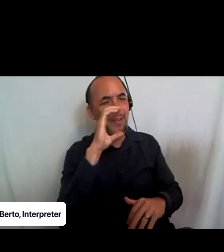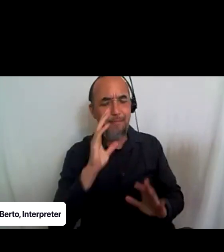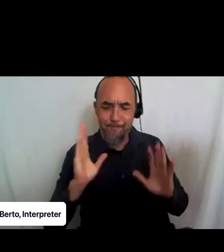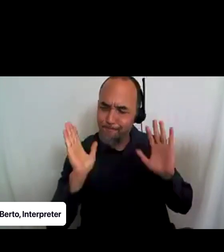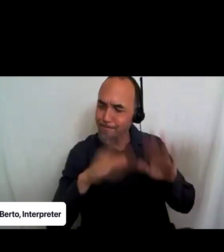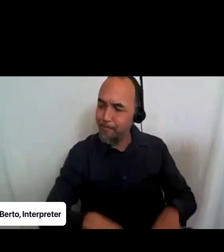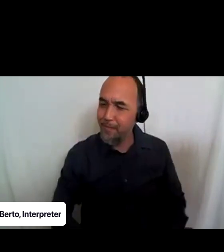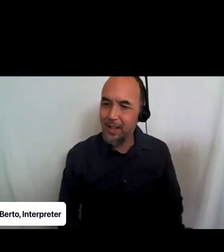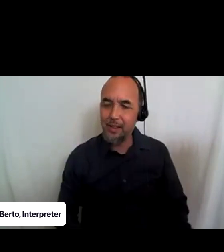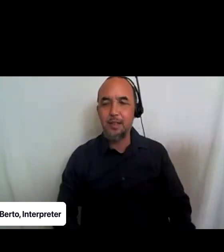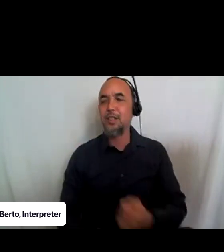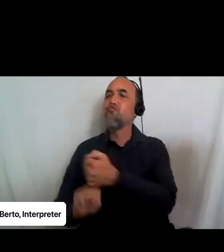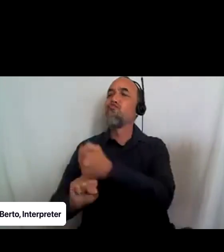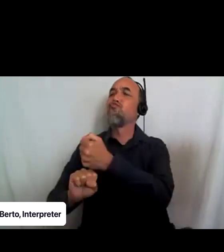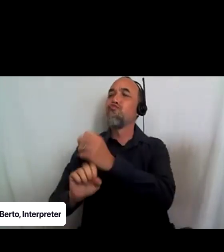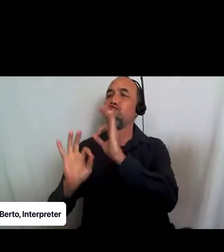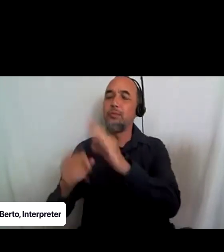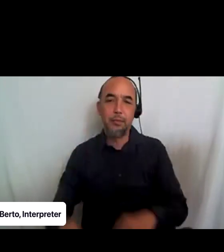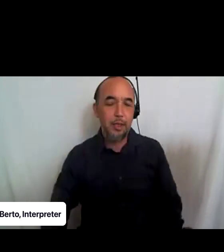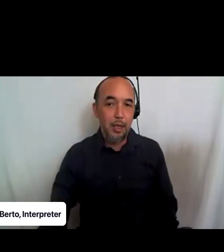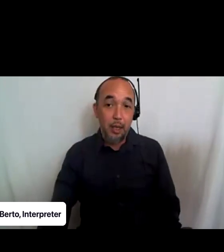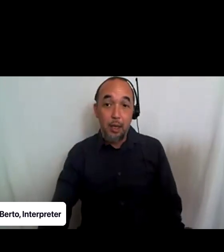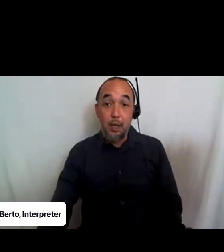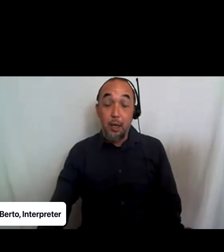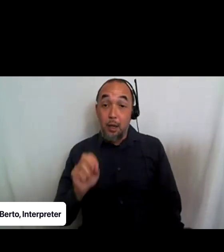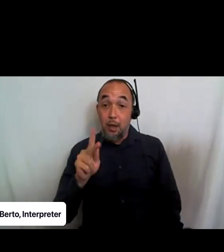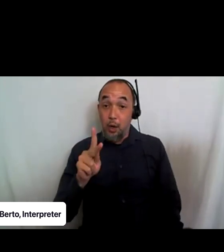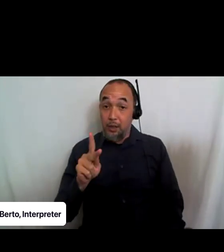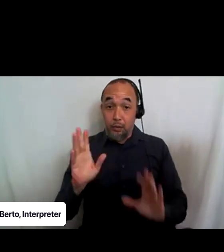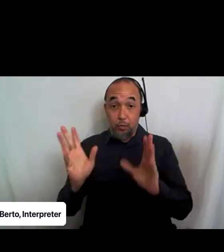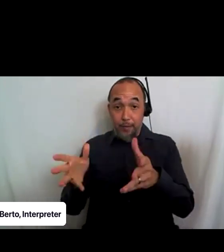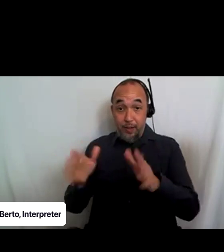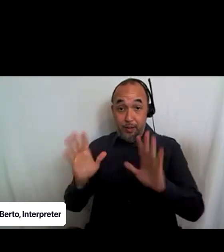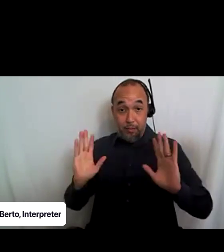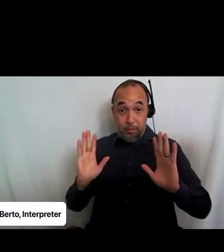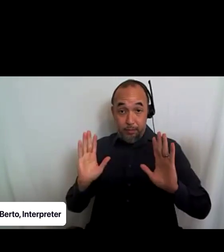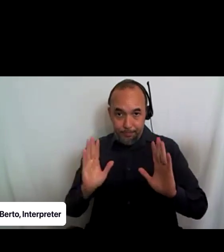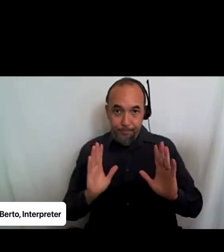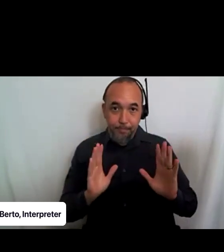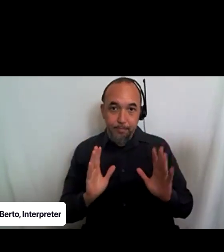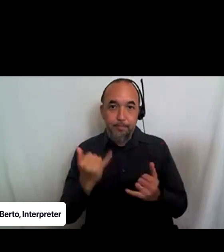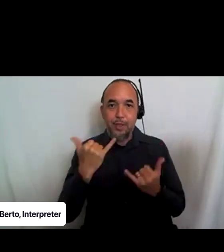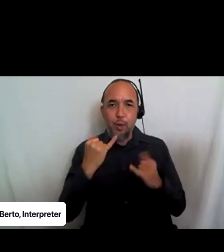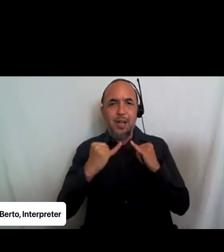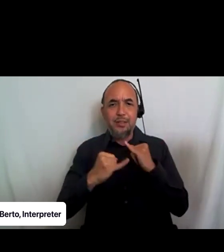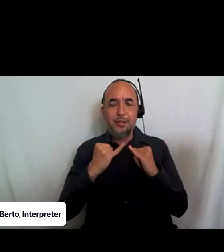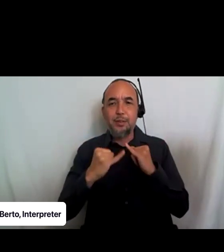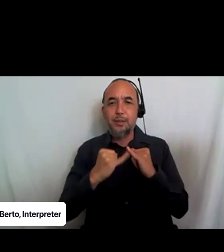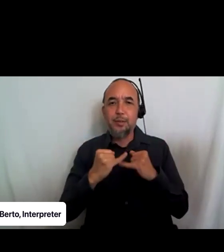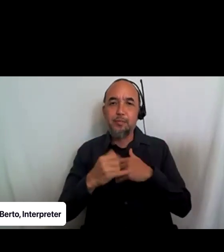yeah, yeah. All right. So let that sit tight as we finish with the last step, the breadcrumbs.